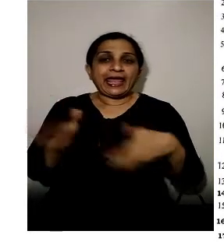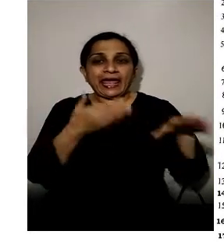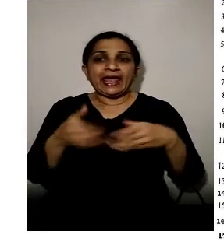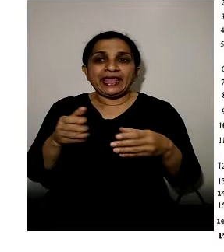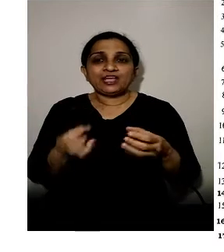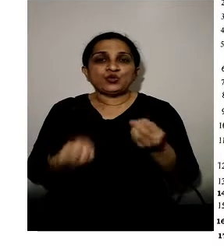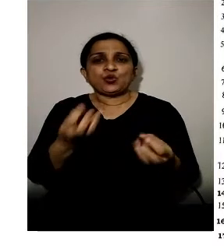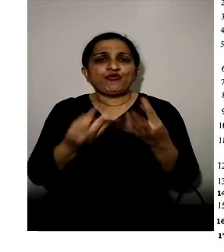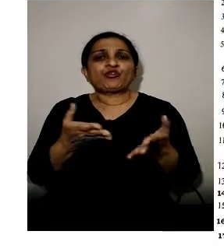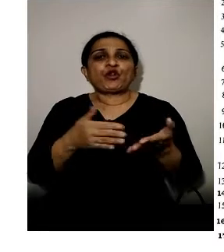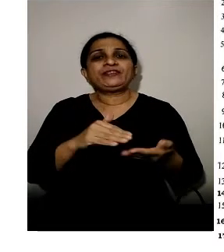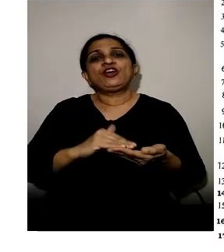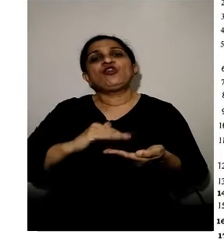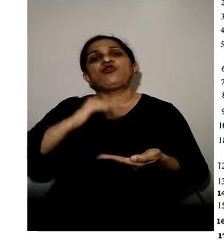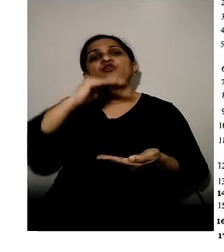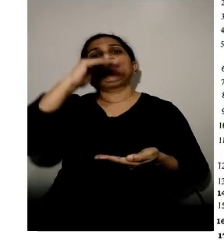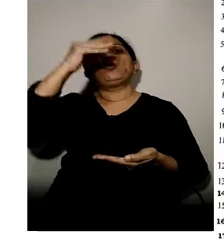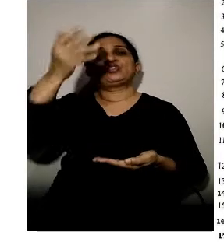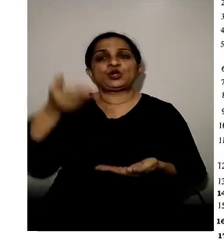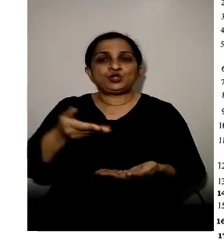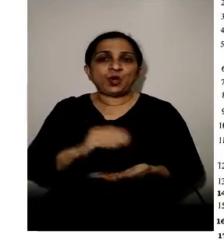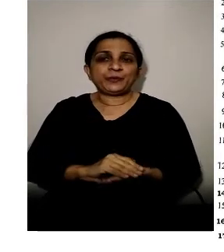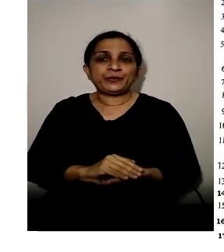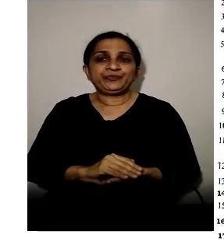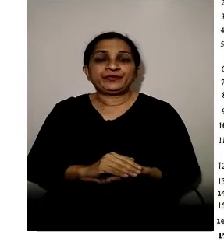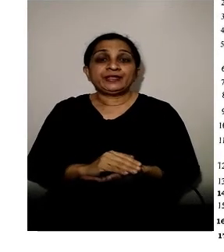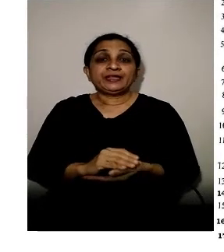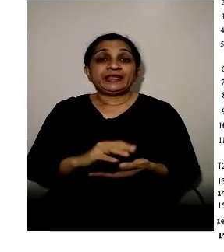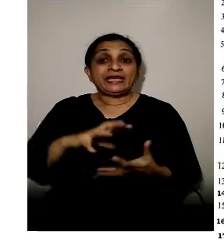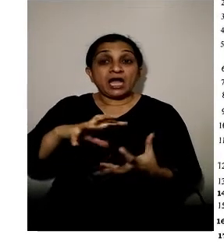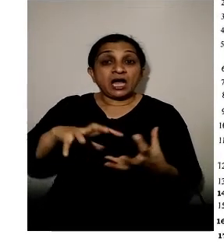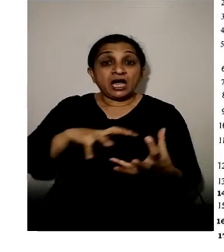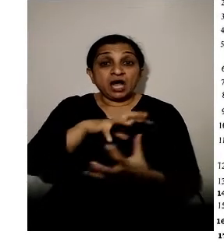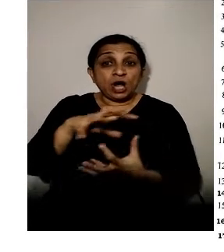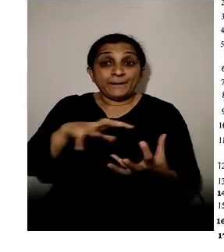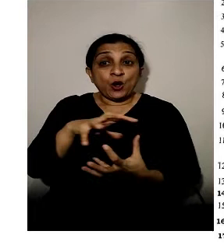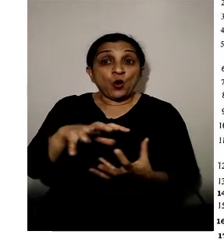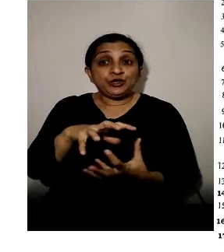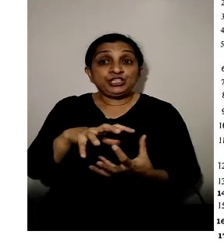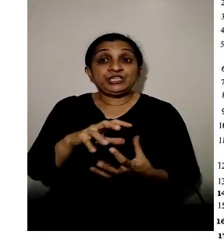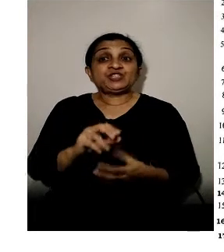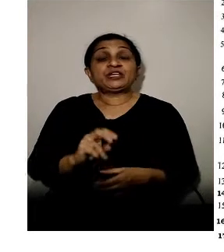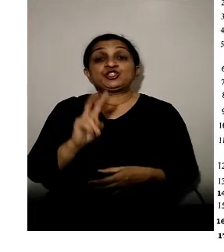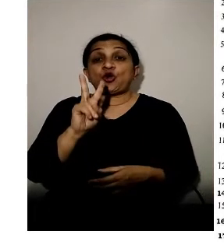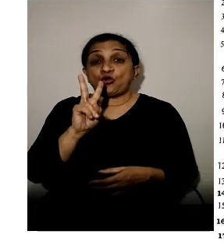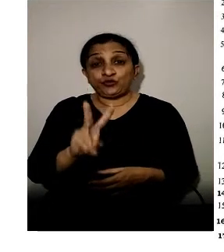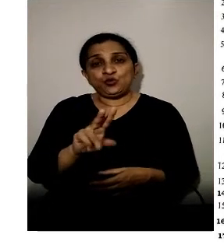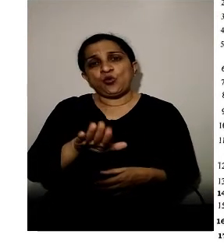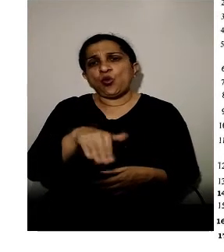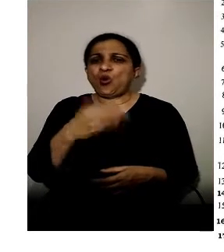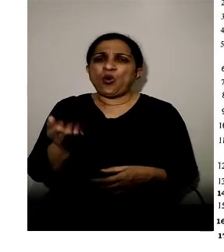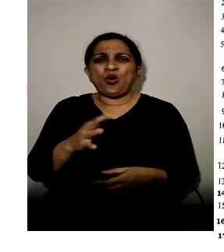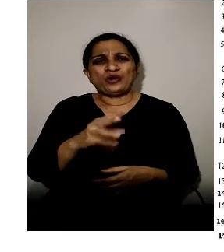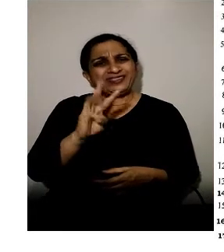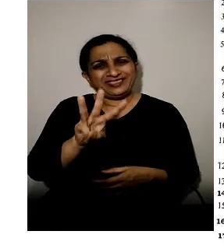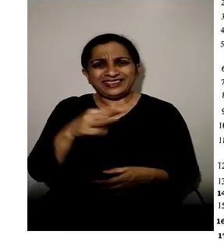air so froth floats on top then a homogenous mixture of two